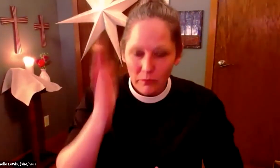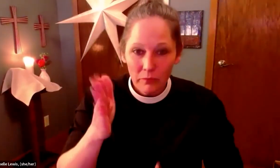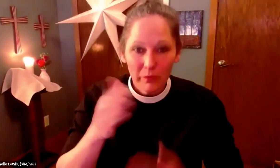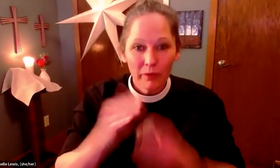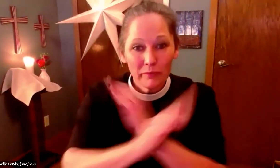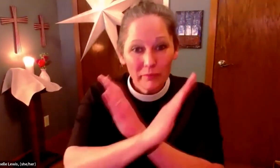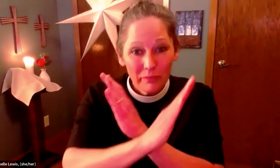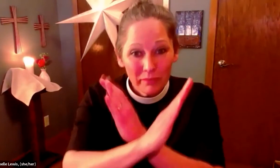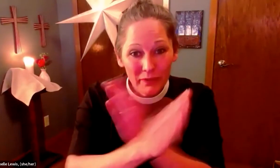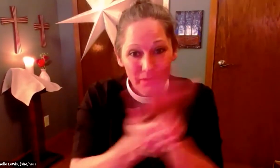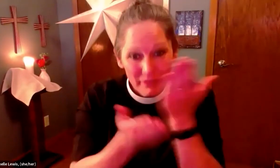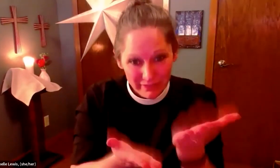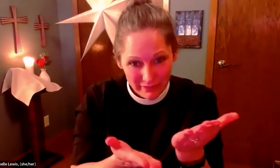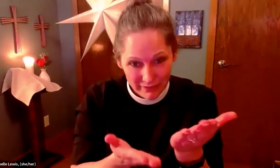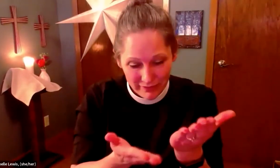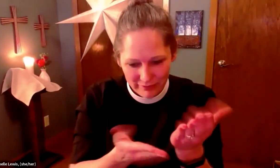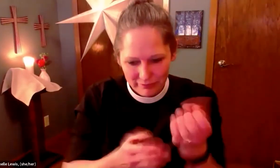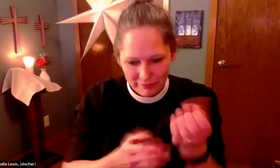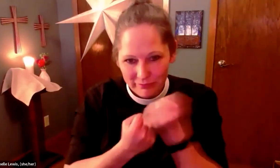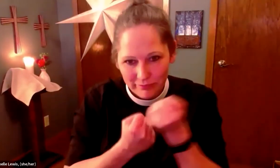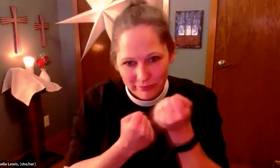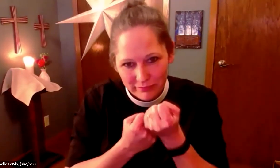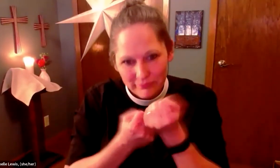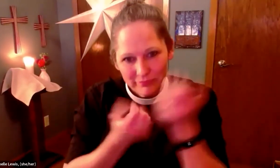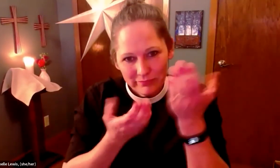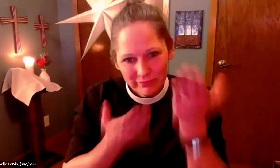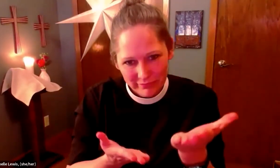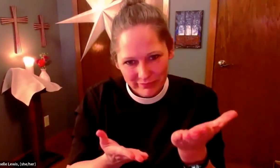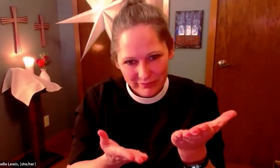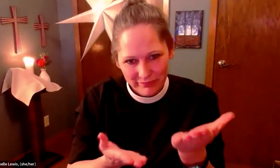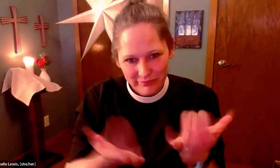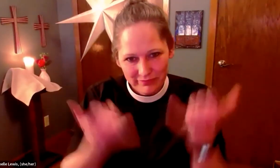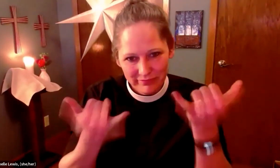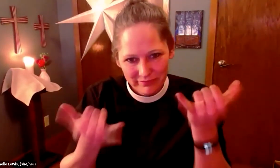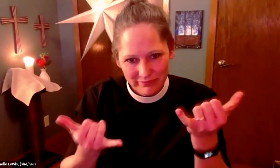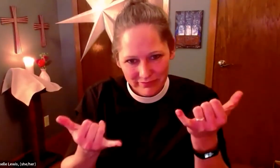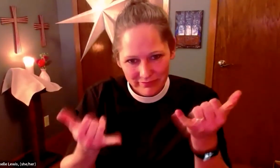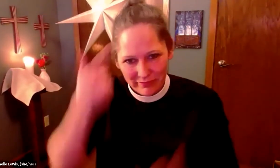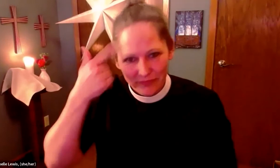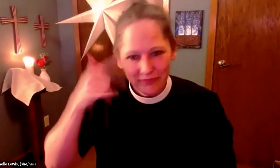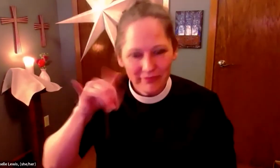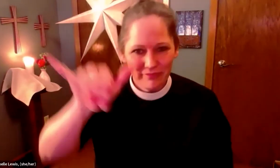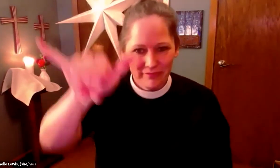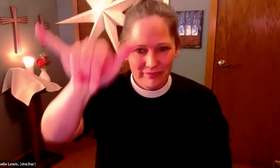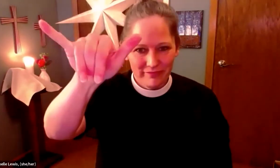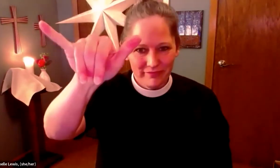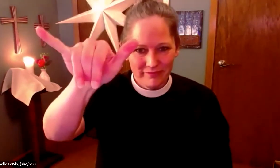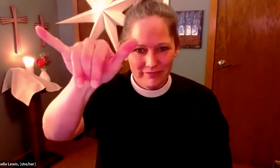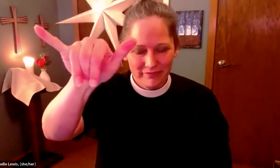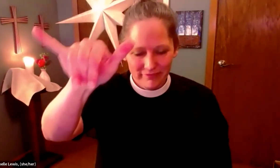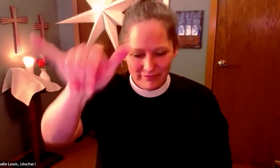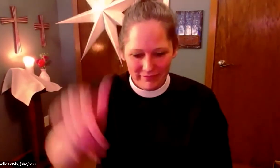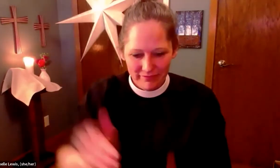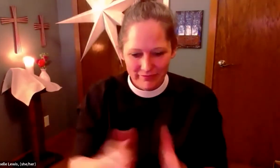The body and blood of our Lord Jesus Christ strengthen you and keep you in his grace now